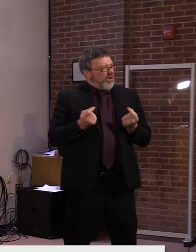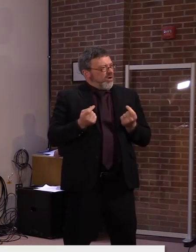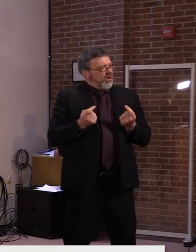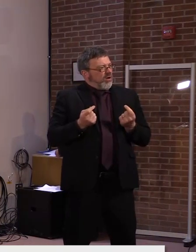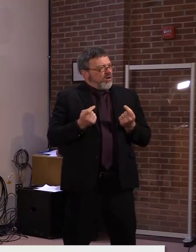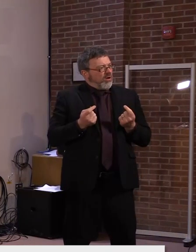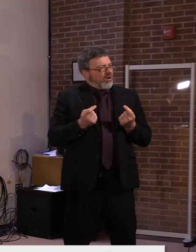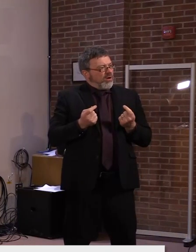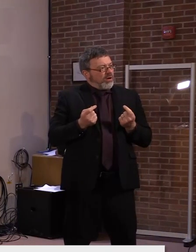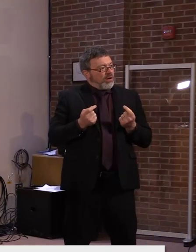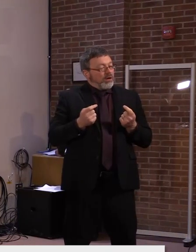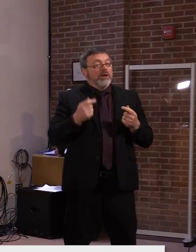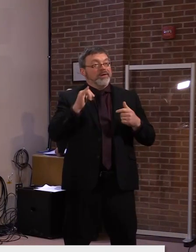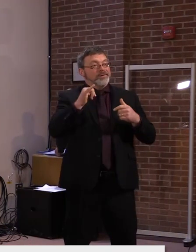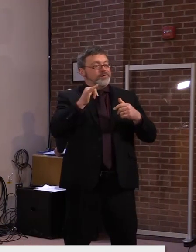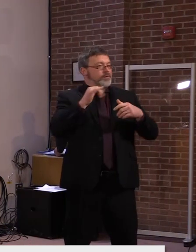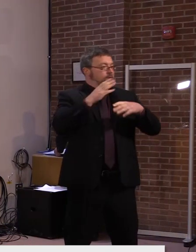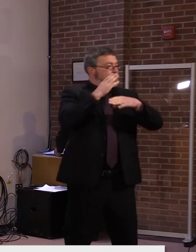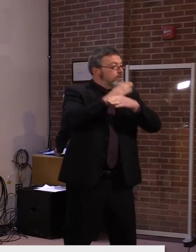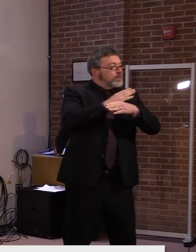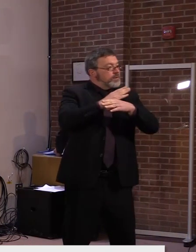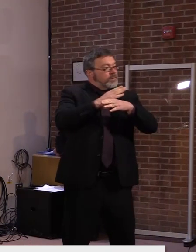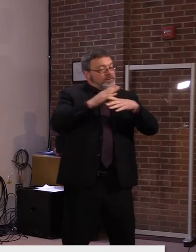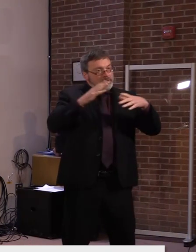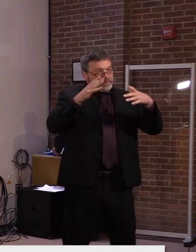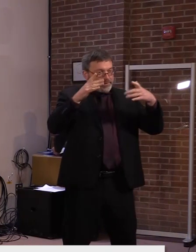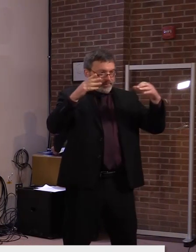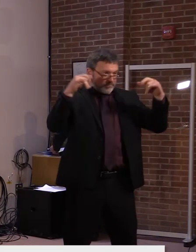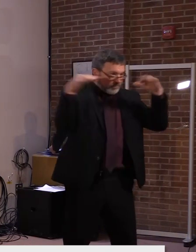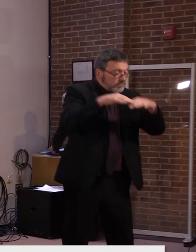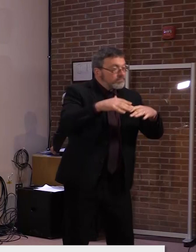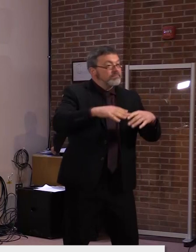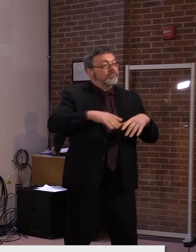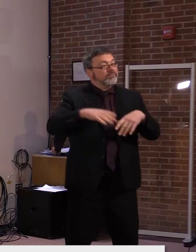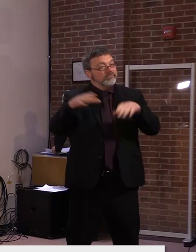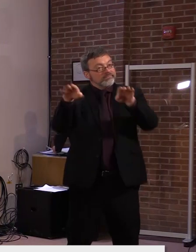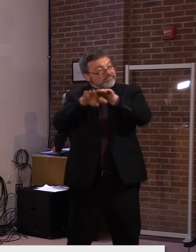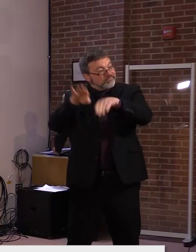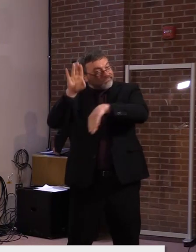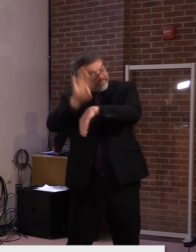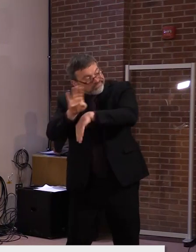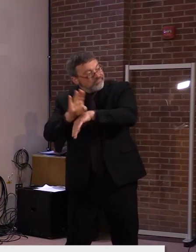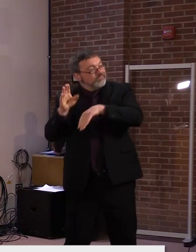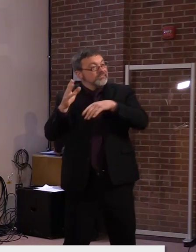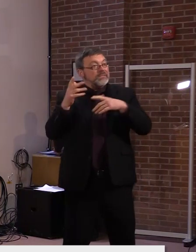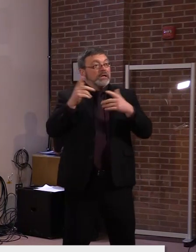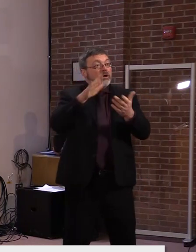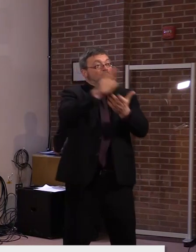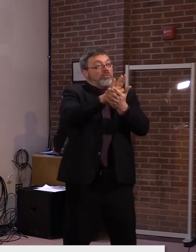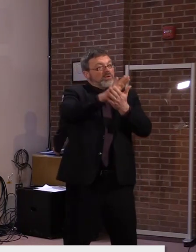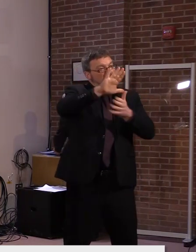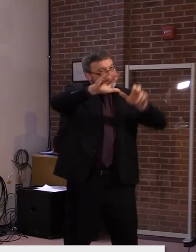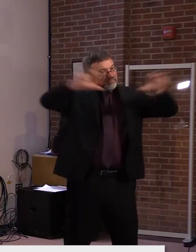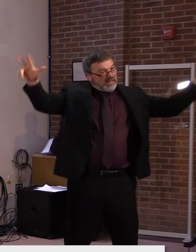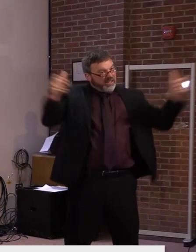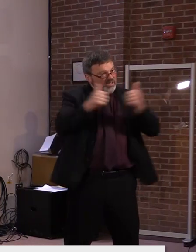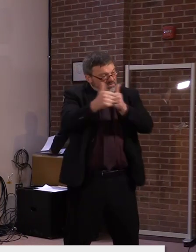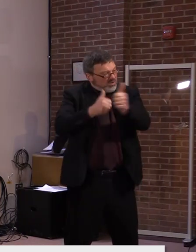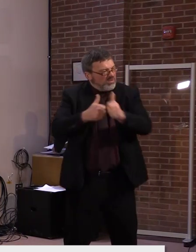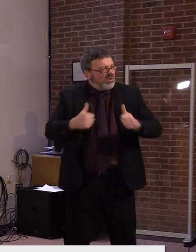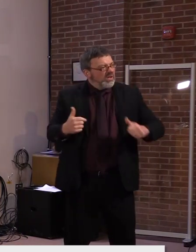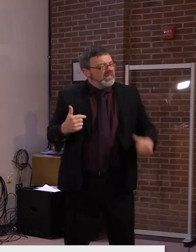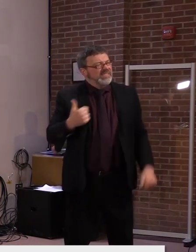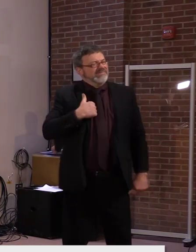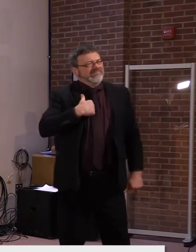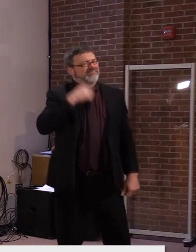gatherings, closing businesses, requiring remote learning, and more. Think about that.